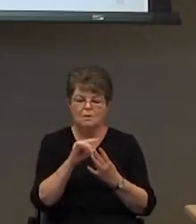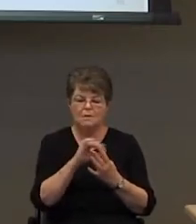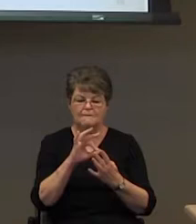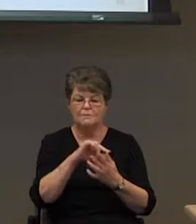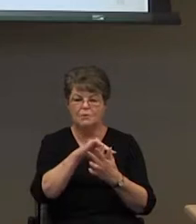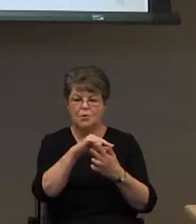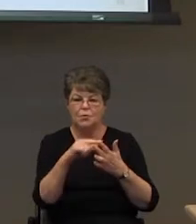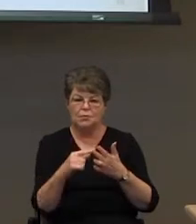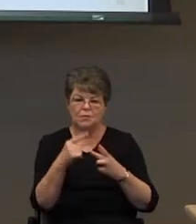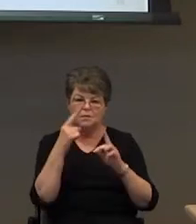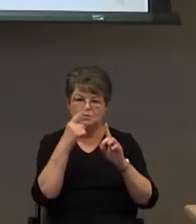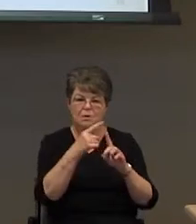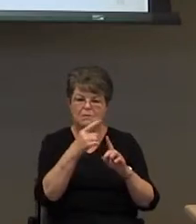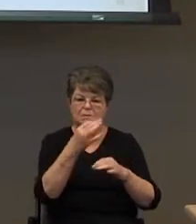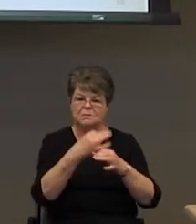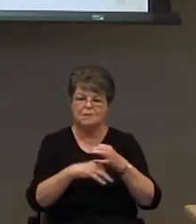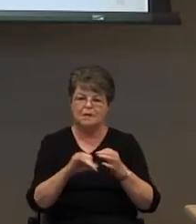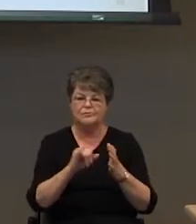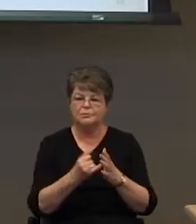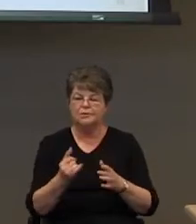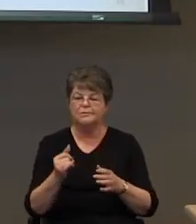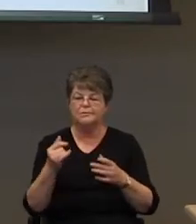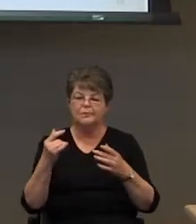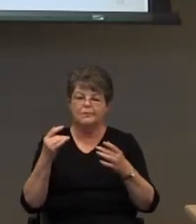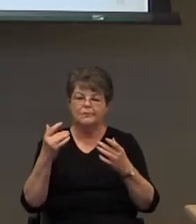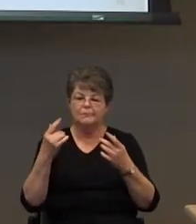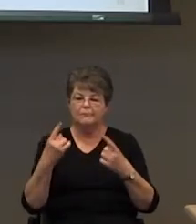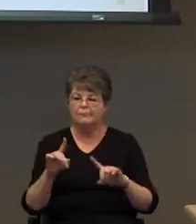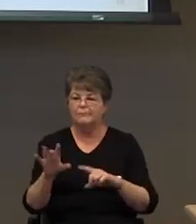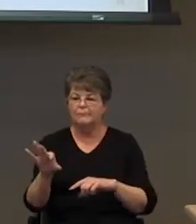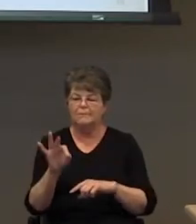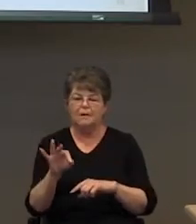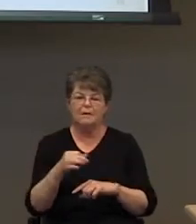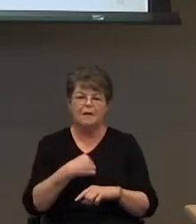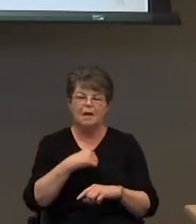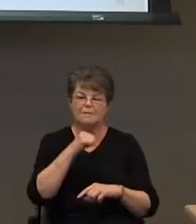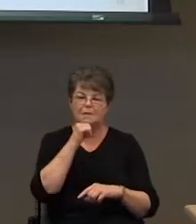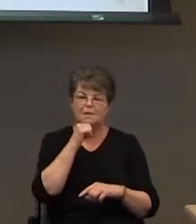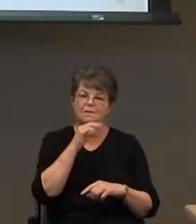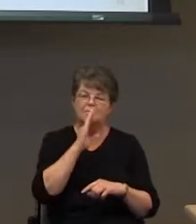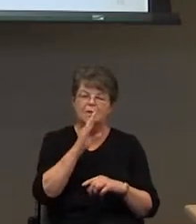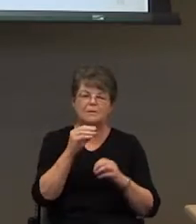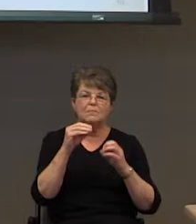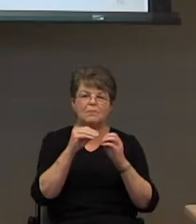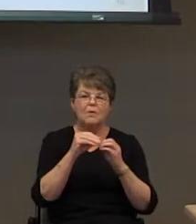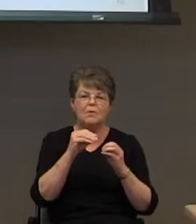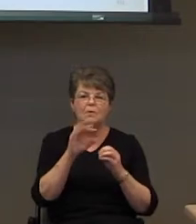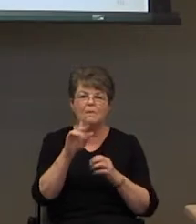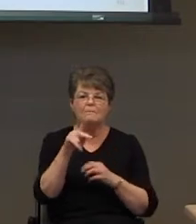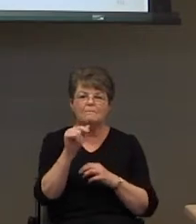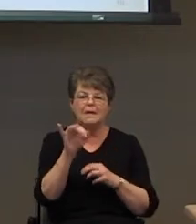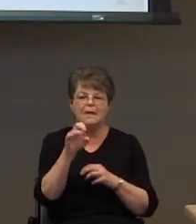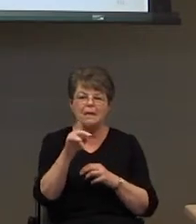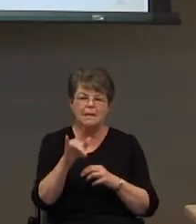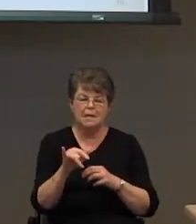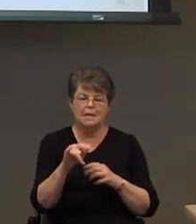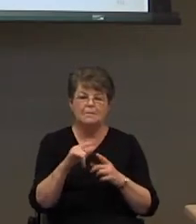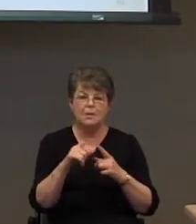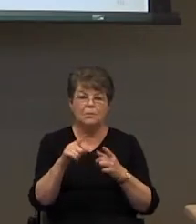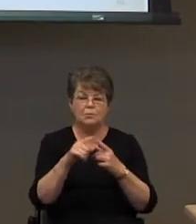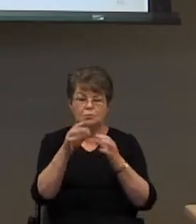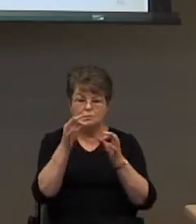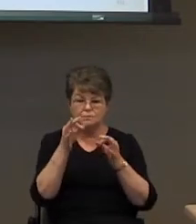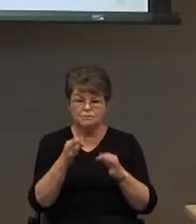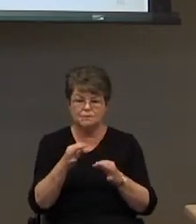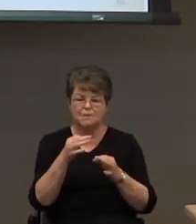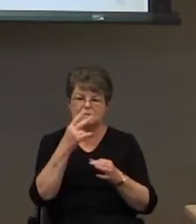areas rather than just pick one for the sake of picking one. So being more strategic about it, I'm not saying that he's not. I'm just saying that as that becomes a decision point, look at